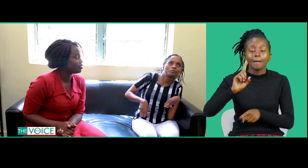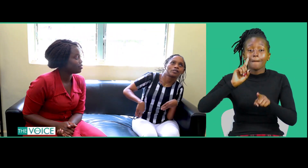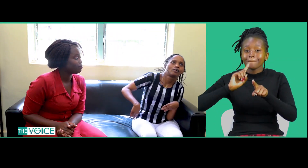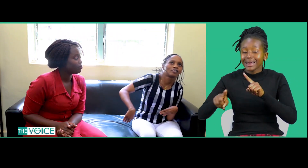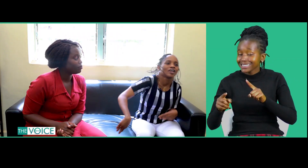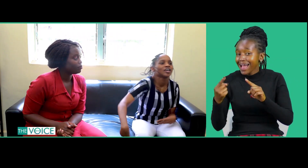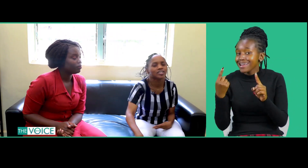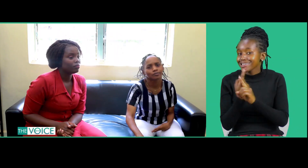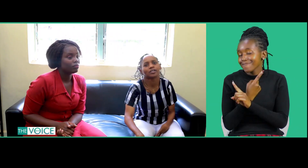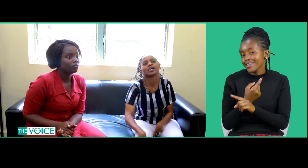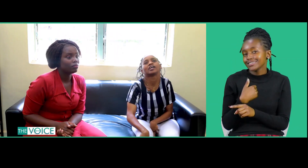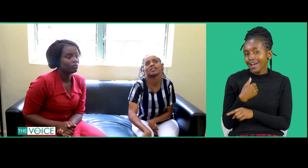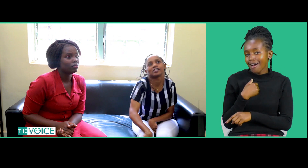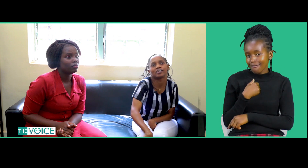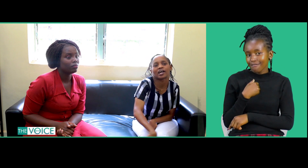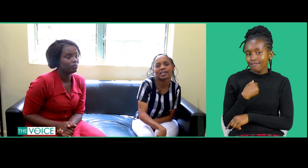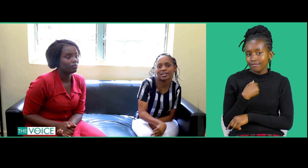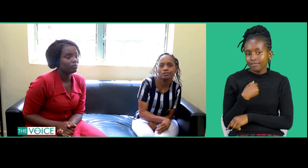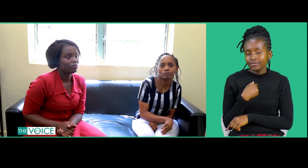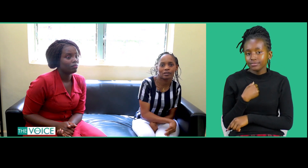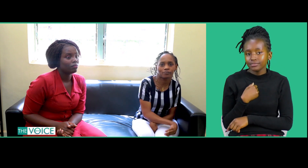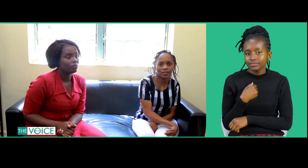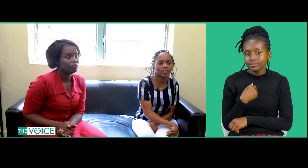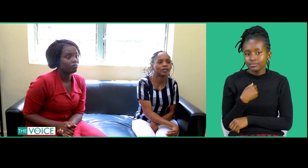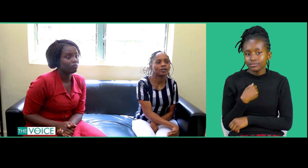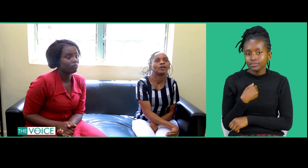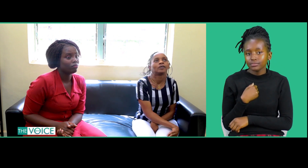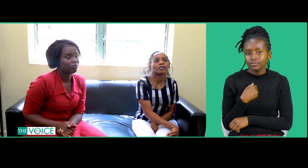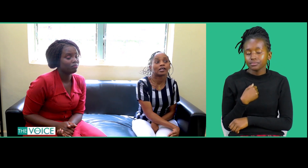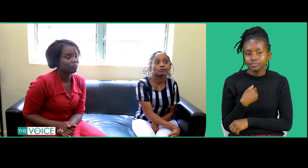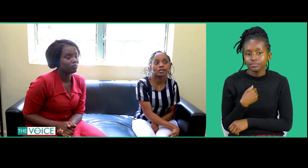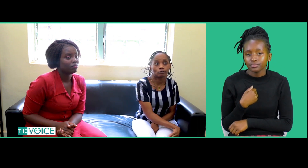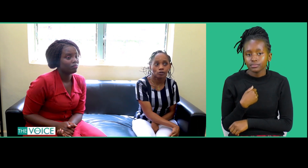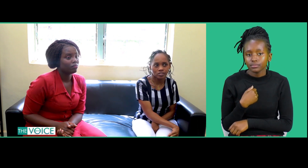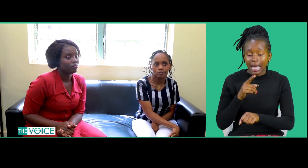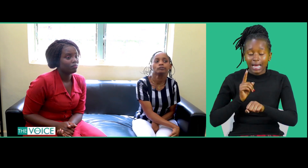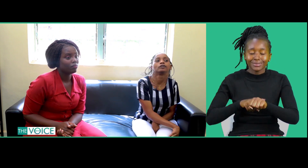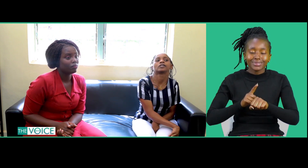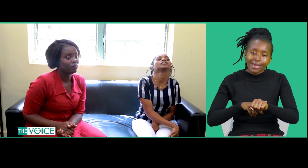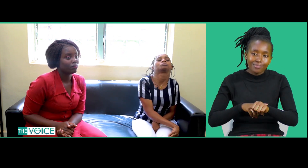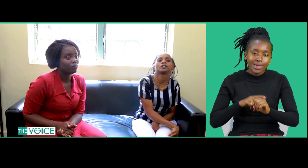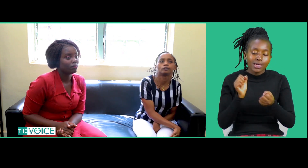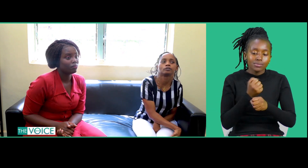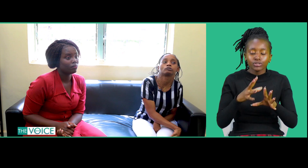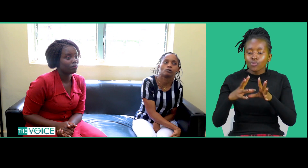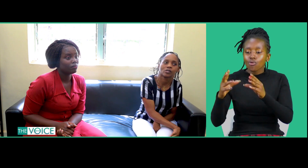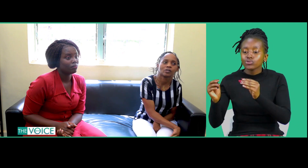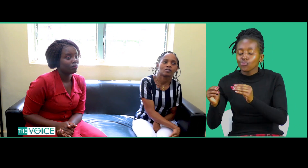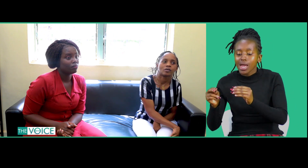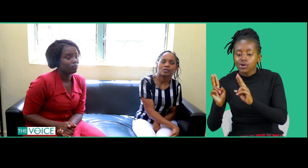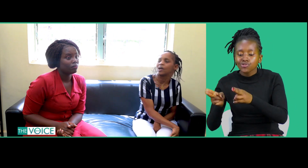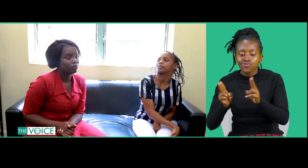that came along is when I had to leave the regular schools to join a special